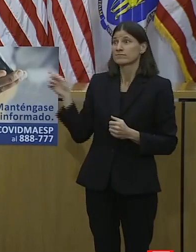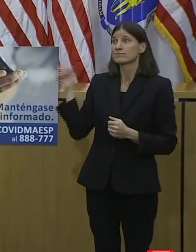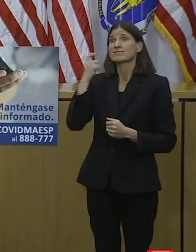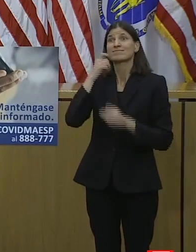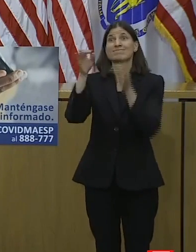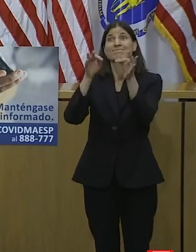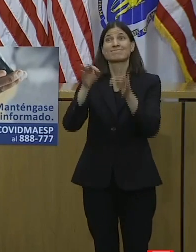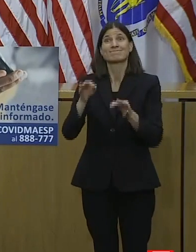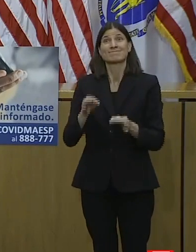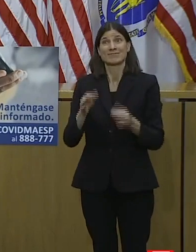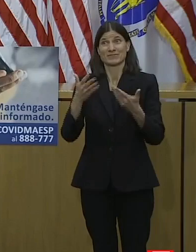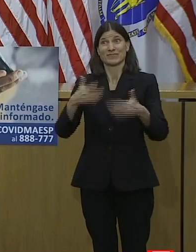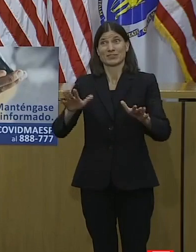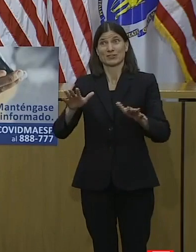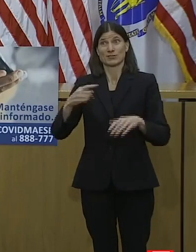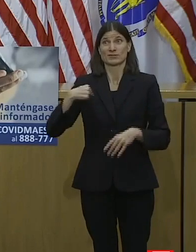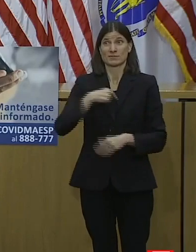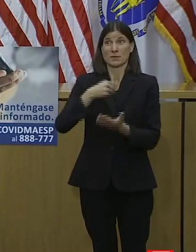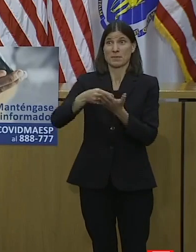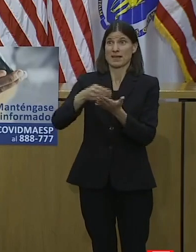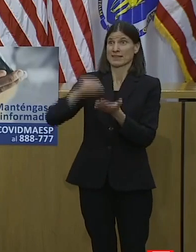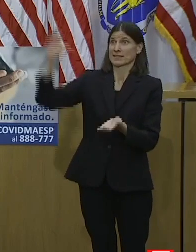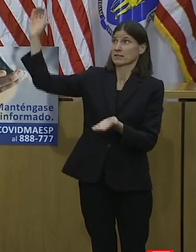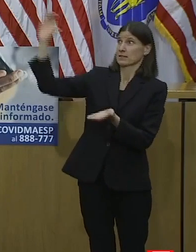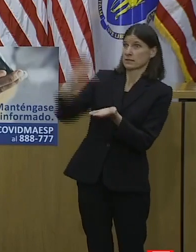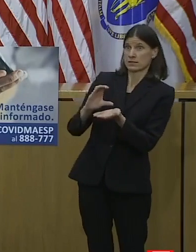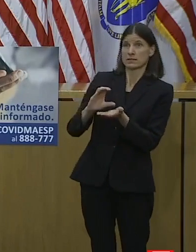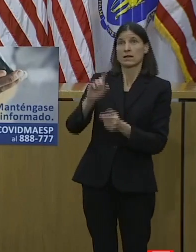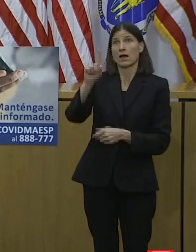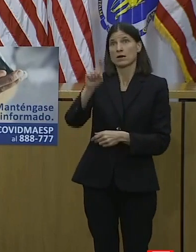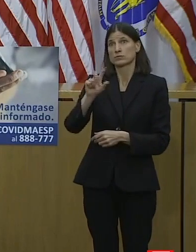in stabilization and support funding. In